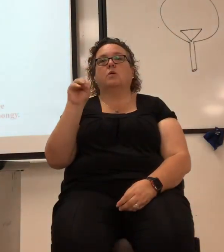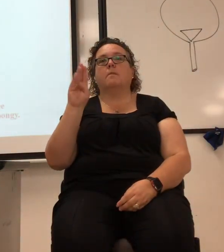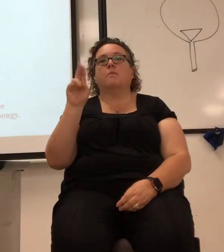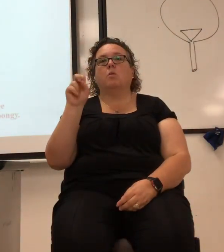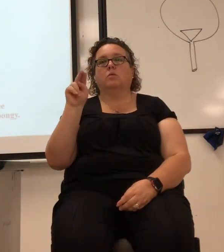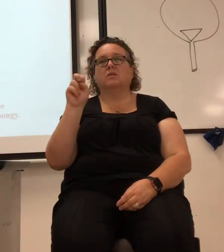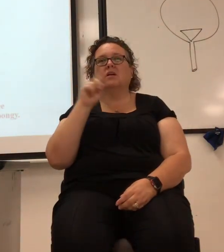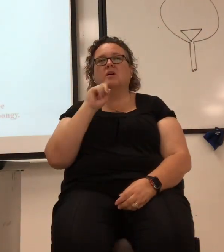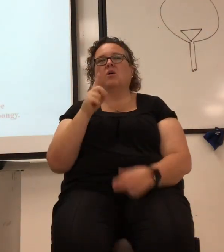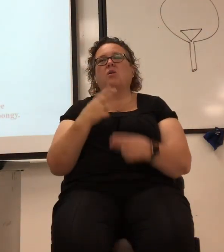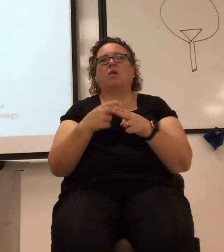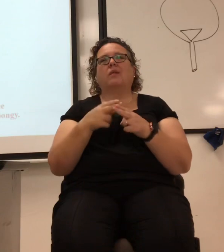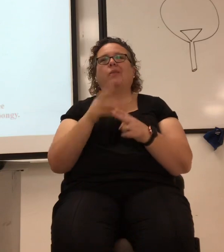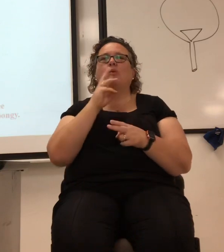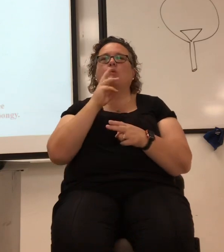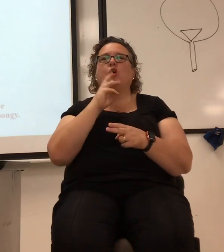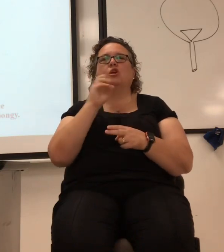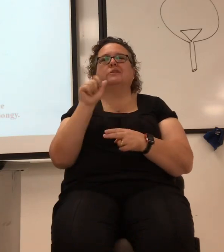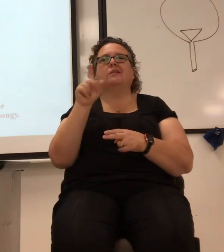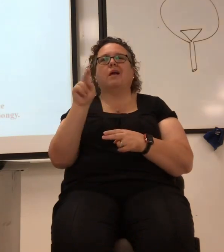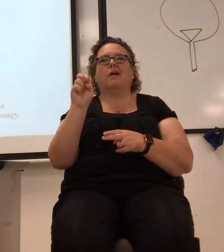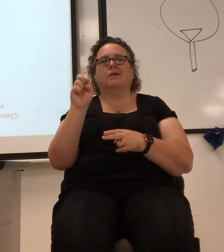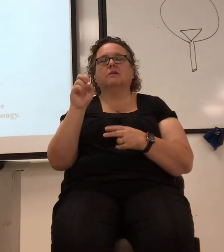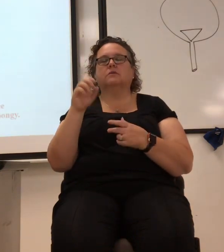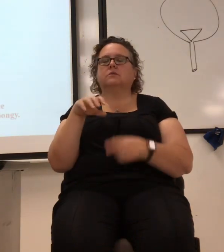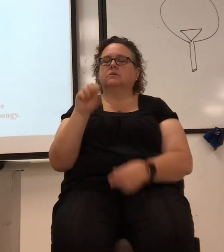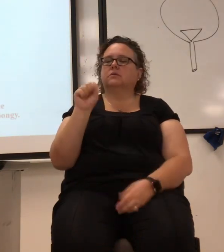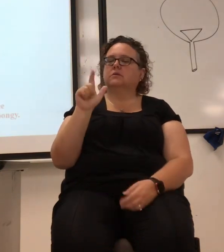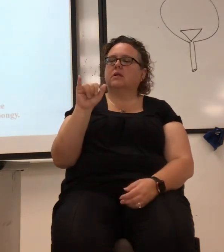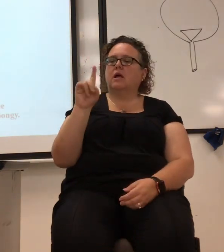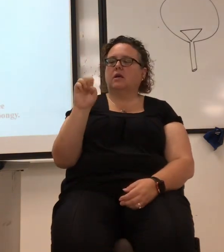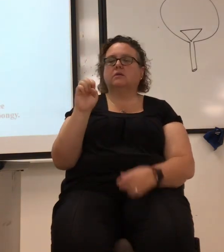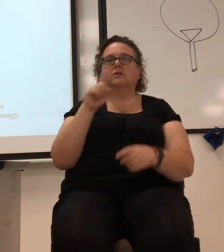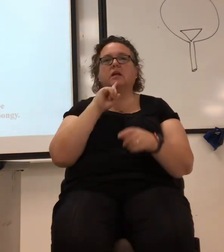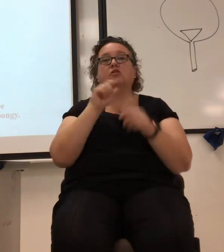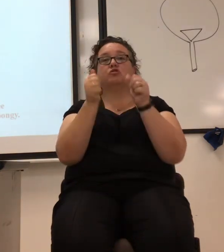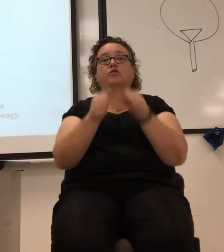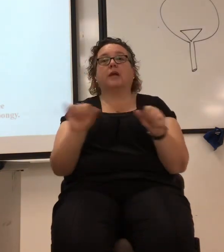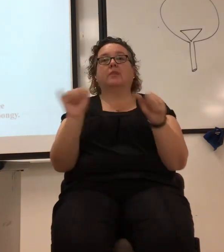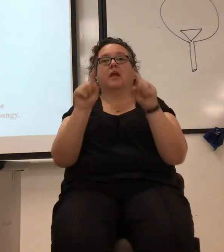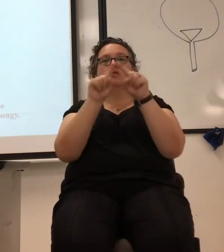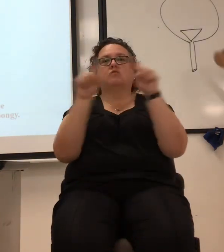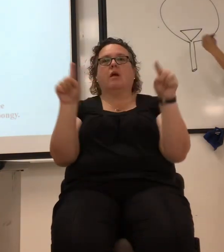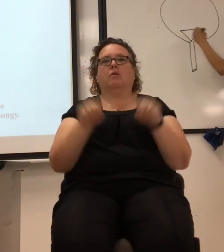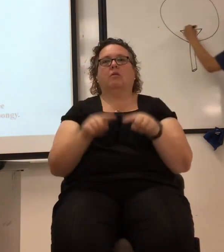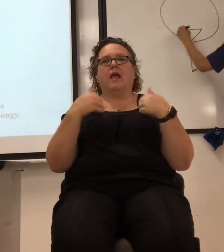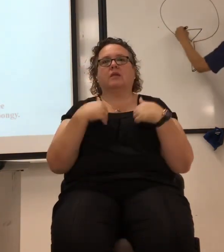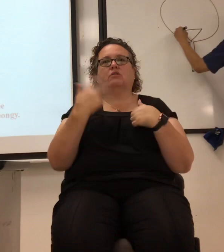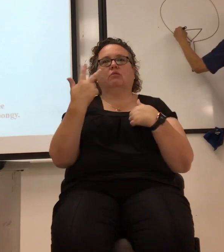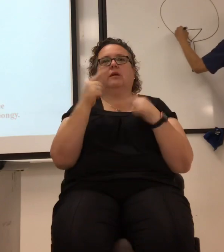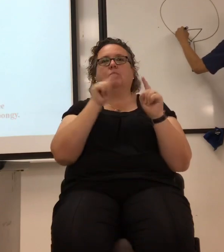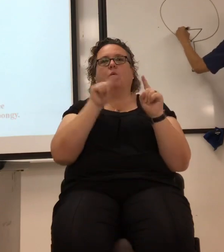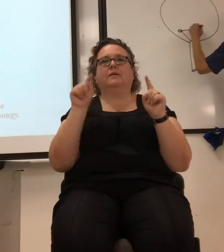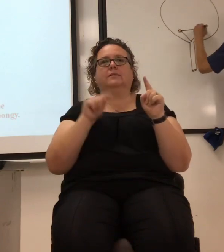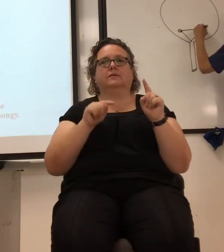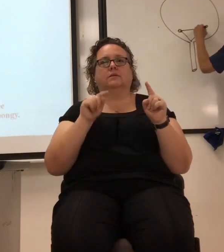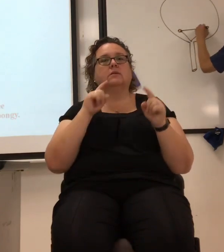It's, I call it the water slide. It's shaped like a triangle because it has 3 points. Point